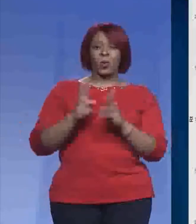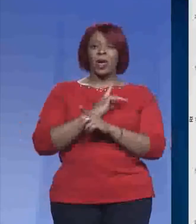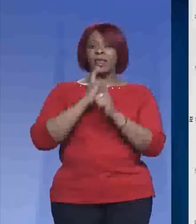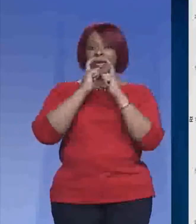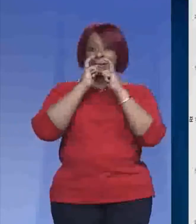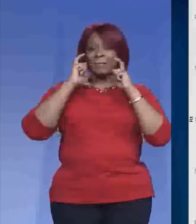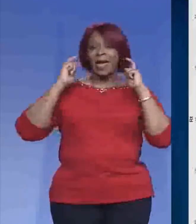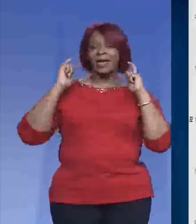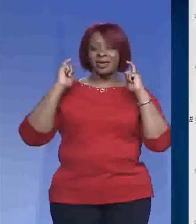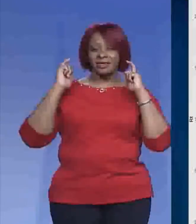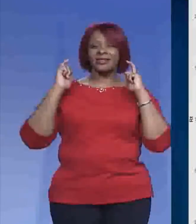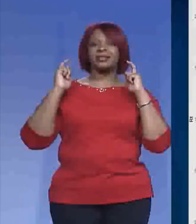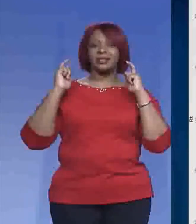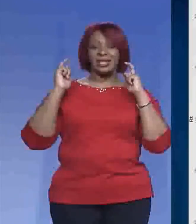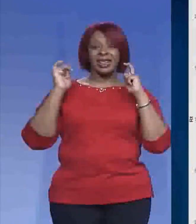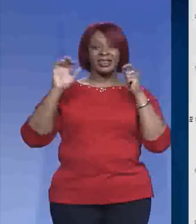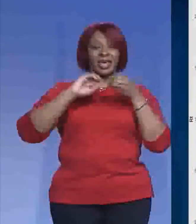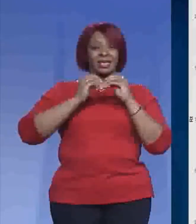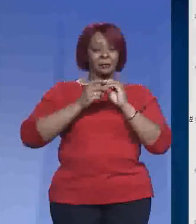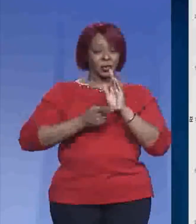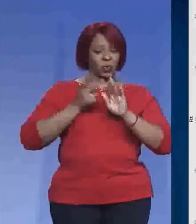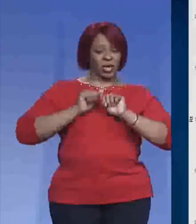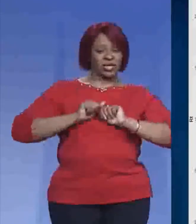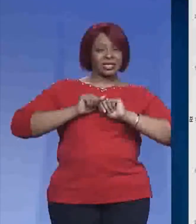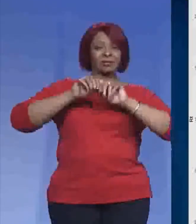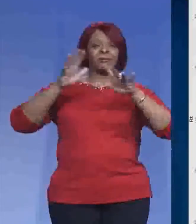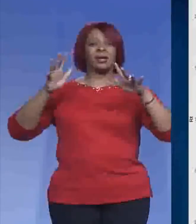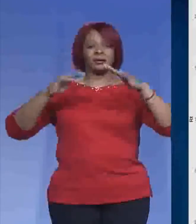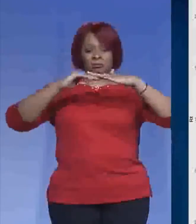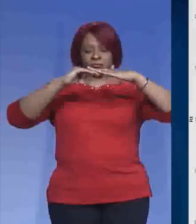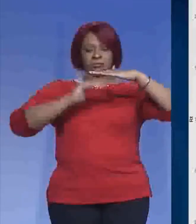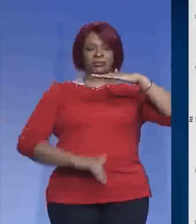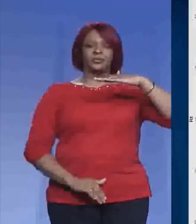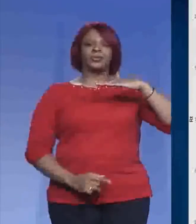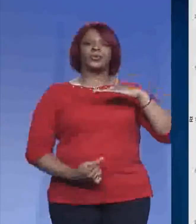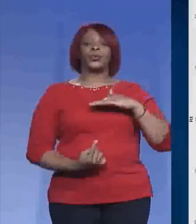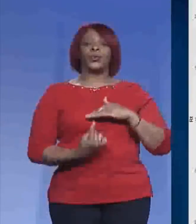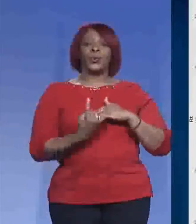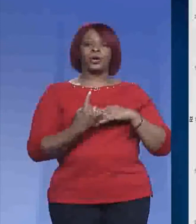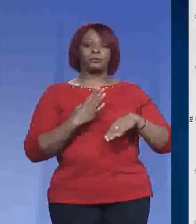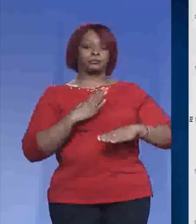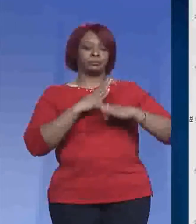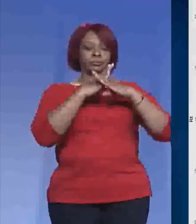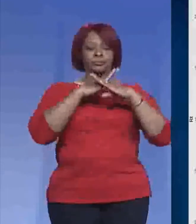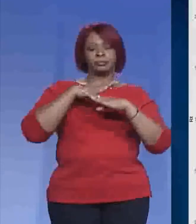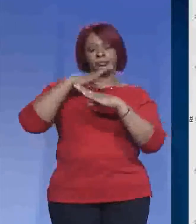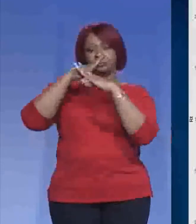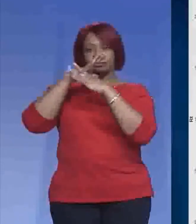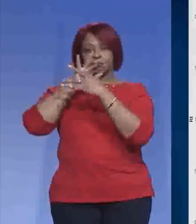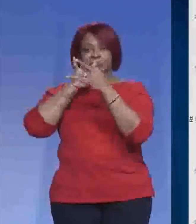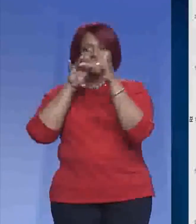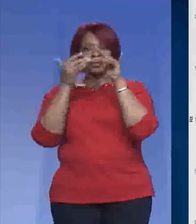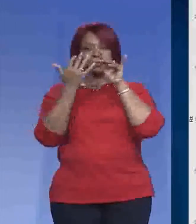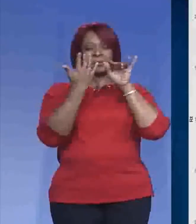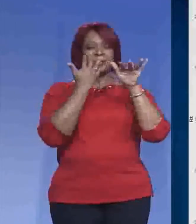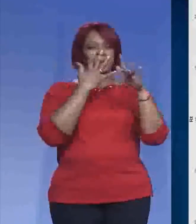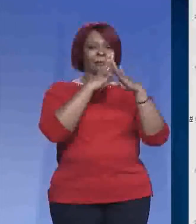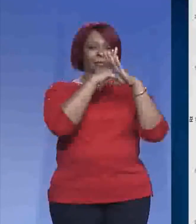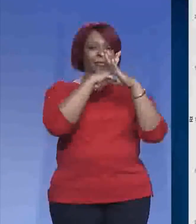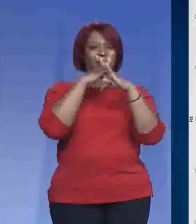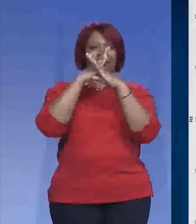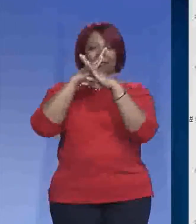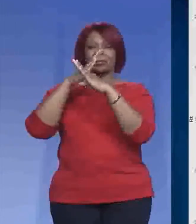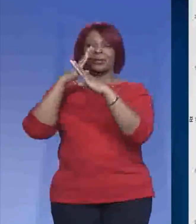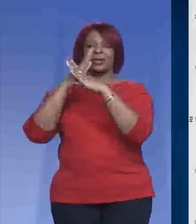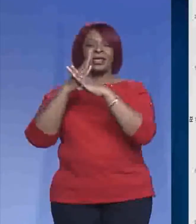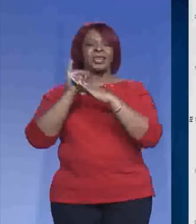mask, drove the reproductive rate of the virus down by interfering enough with the transmission of the virus that RT,